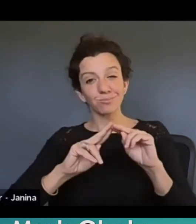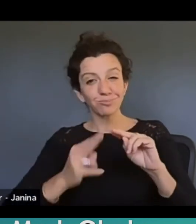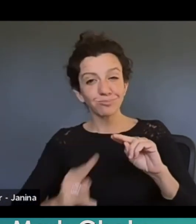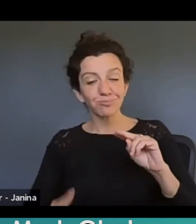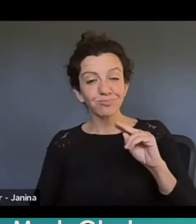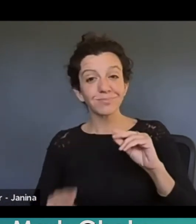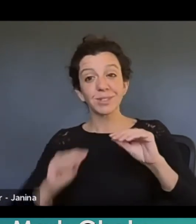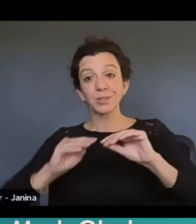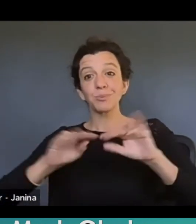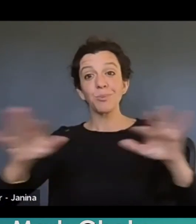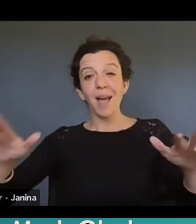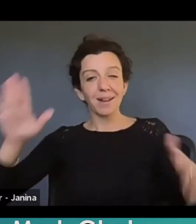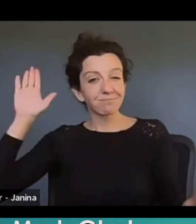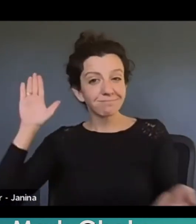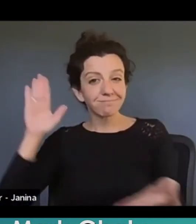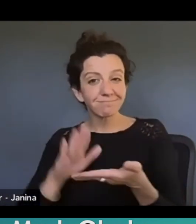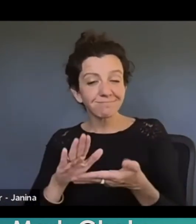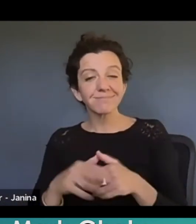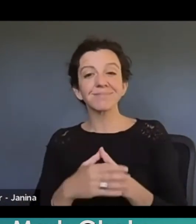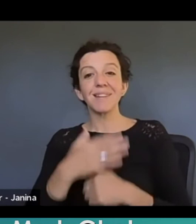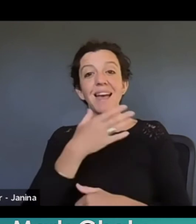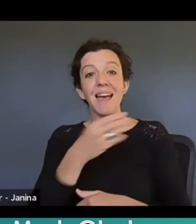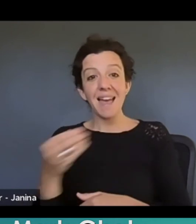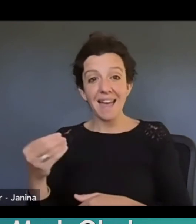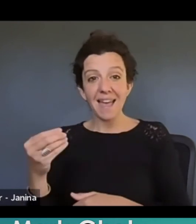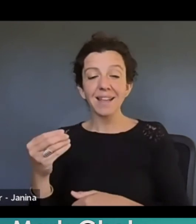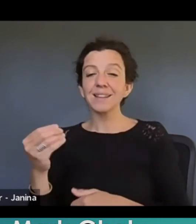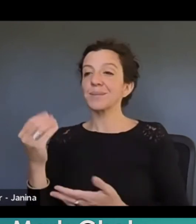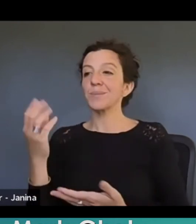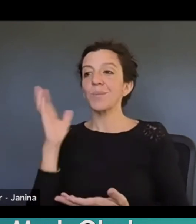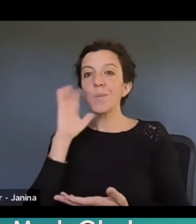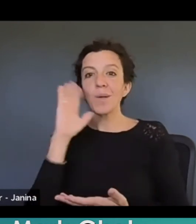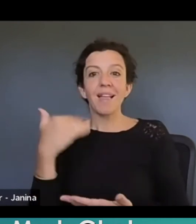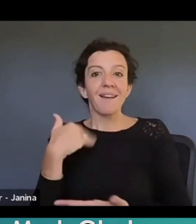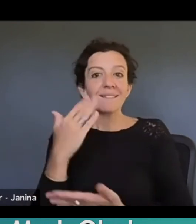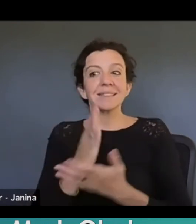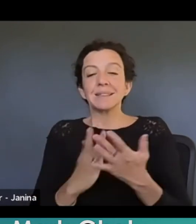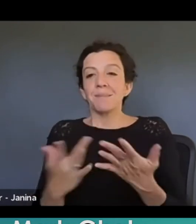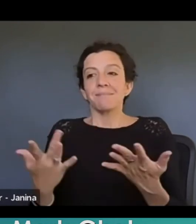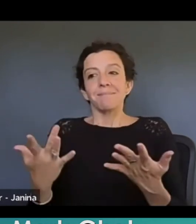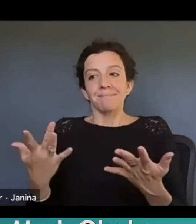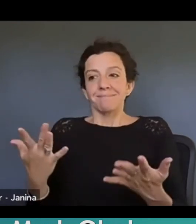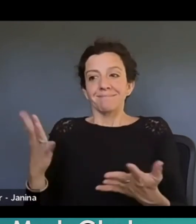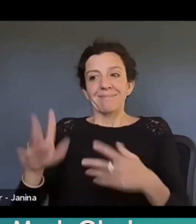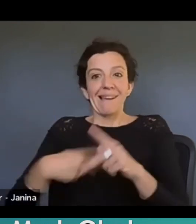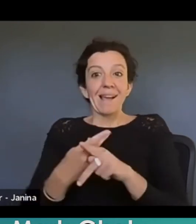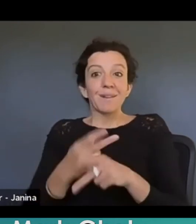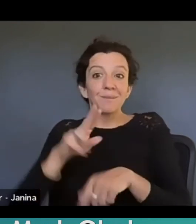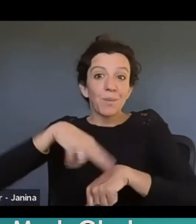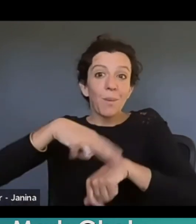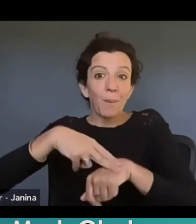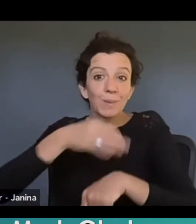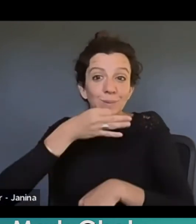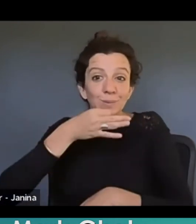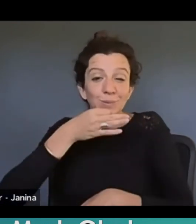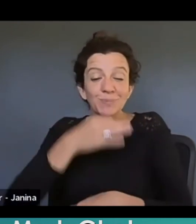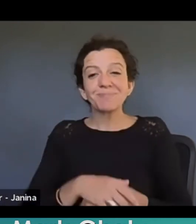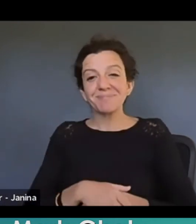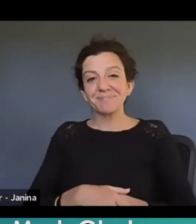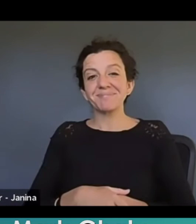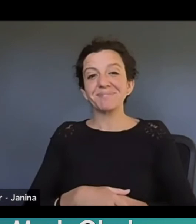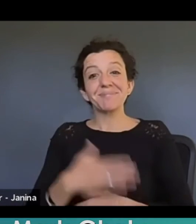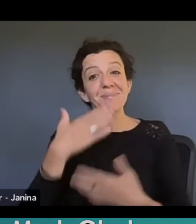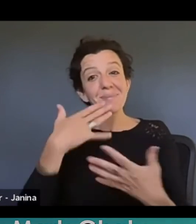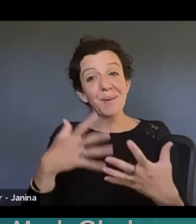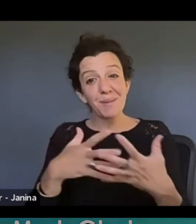spread, and return to some modified sense of normal as soon as we're able to. So until later, thank